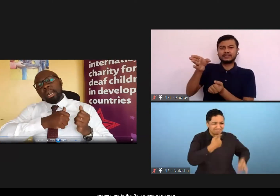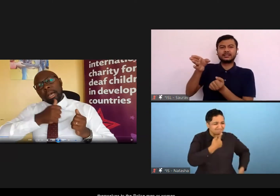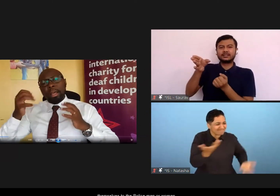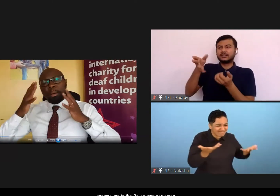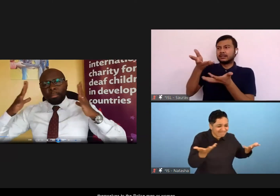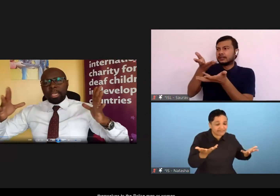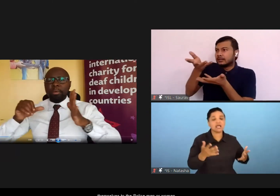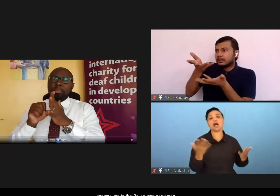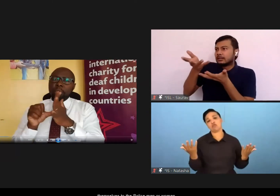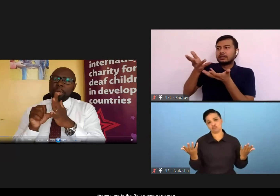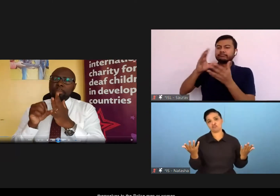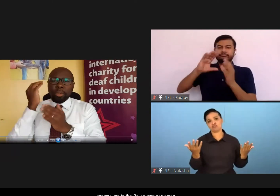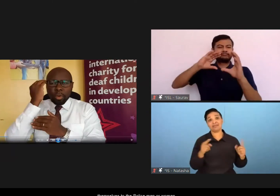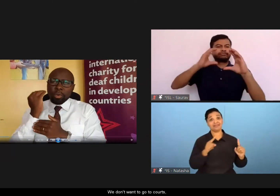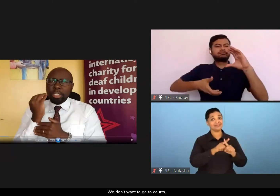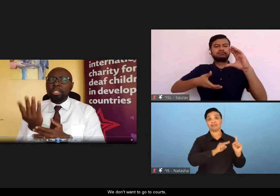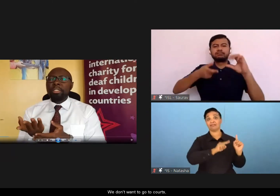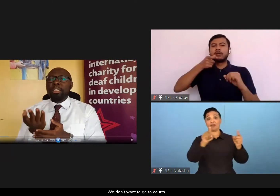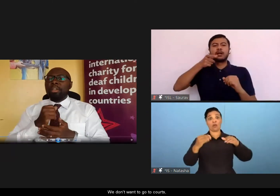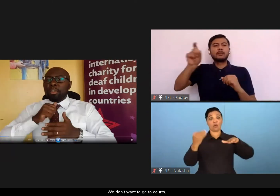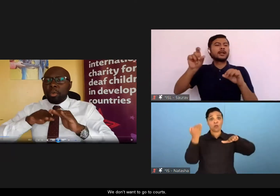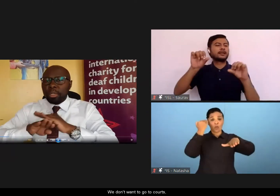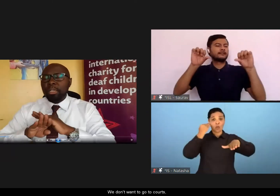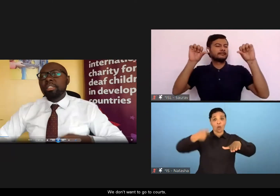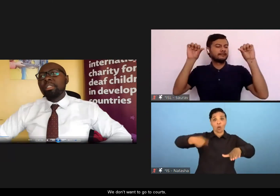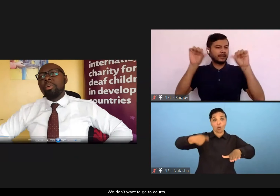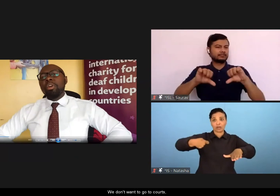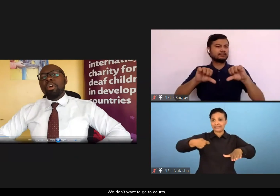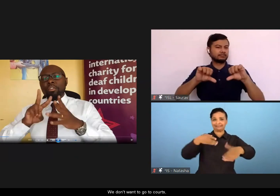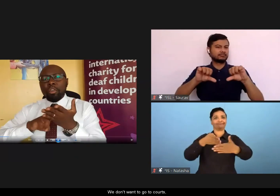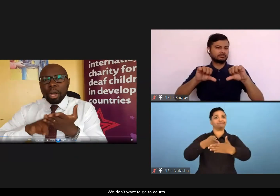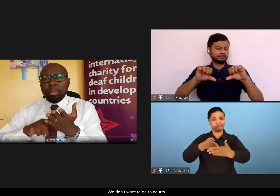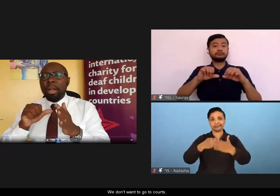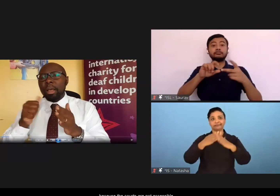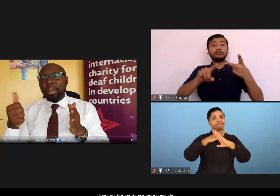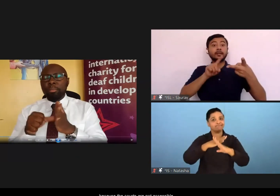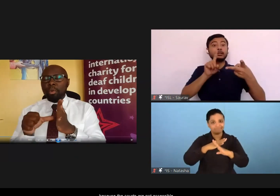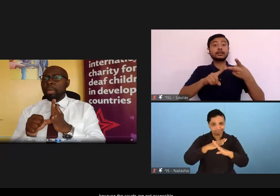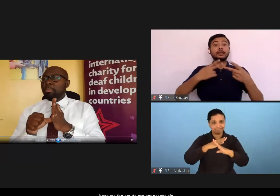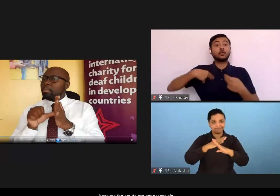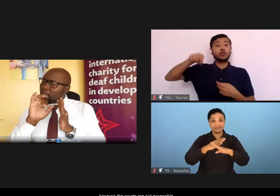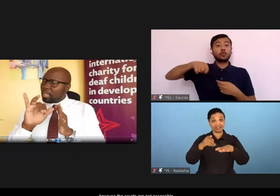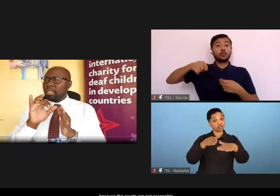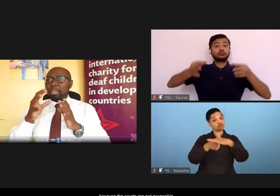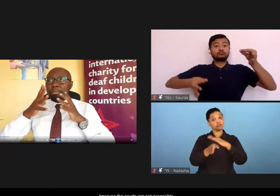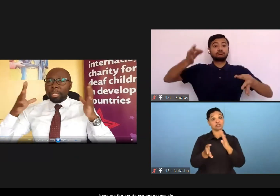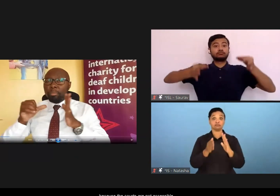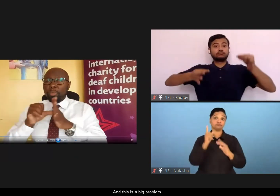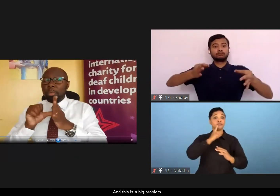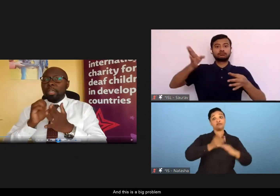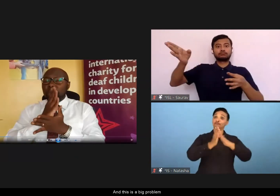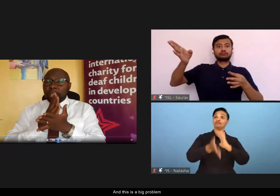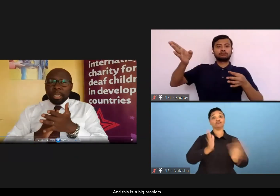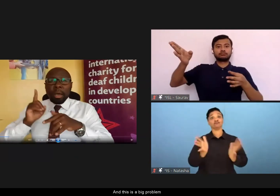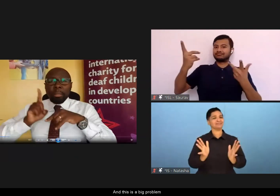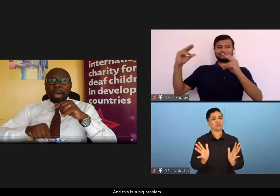If they want to go to courts, that's another big problem, because the courts are not accessible. And this